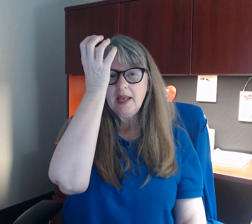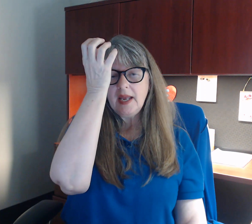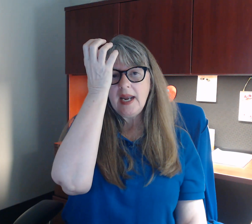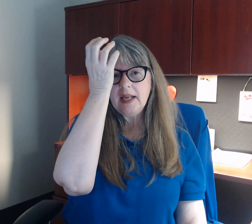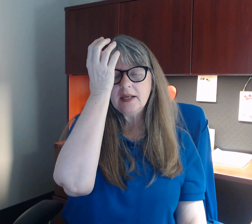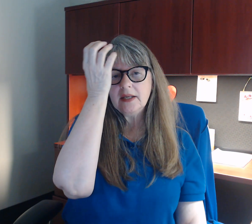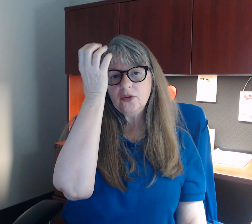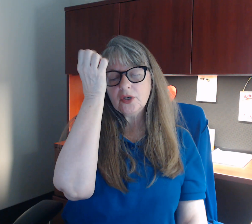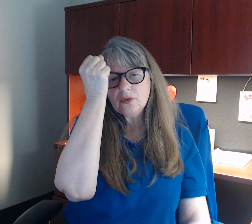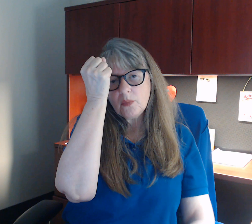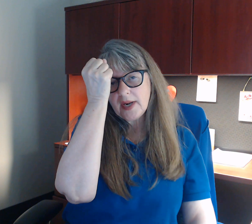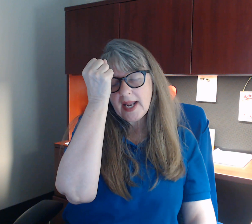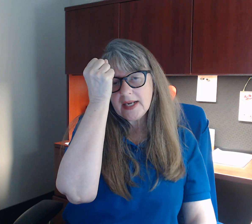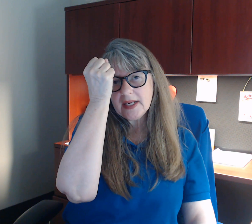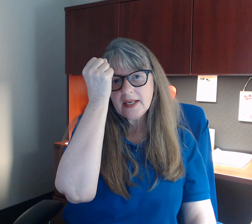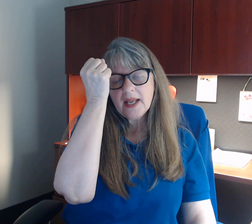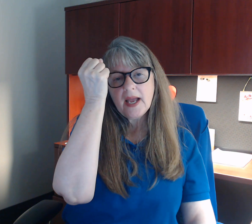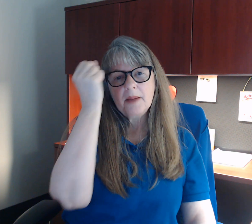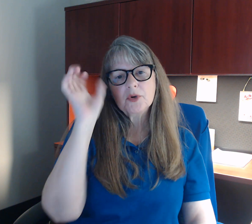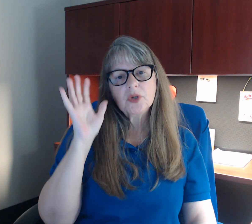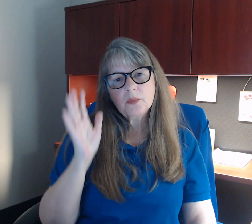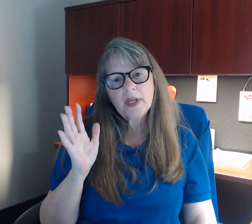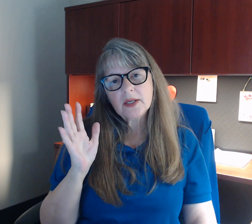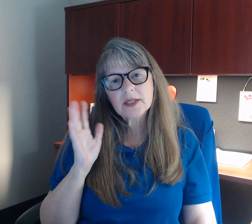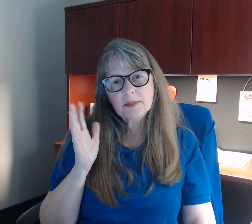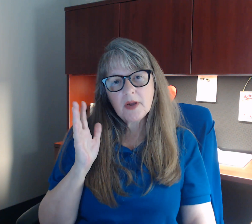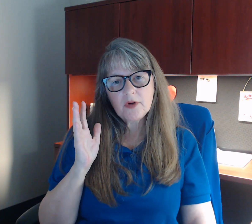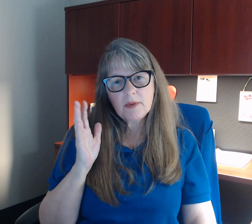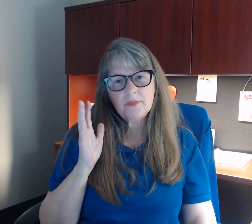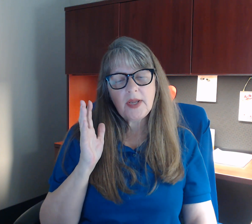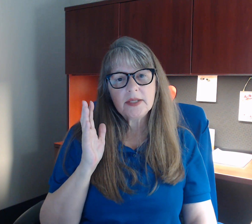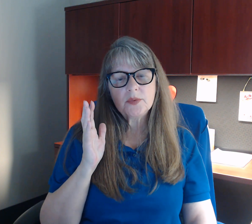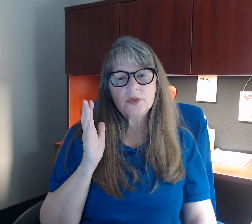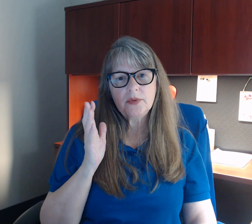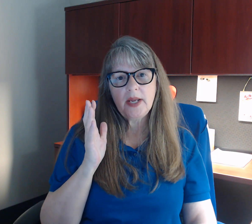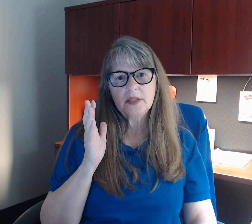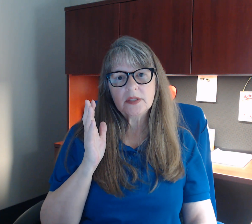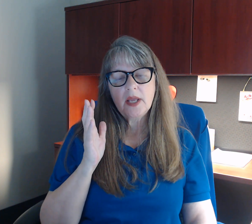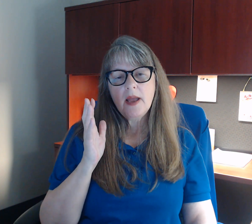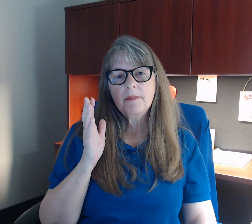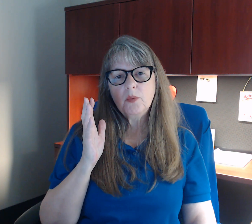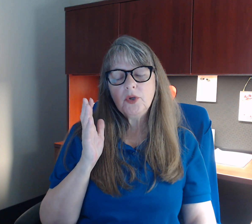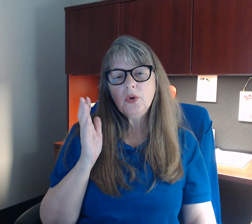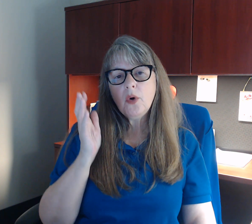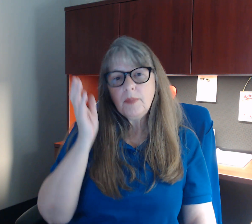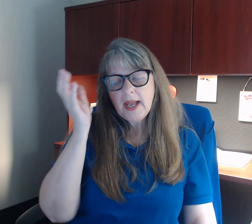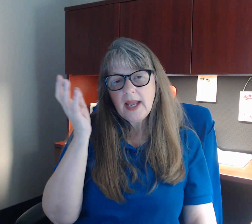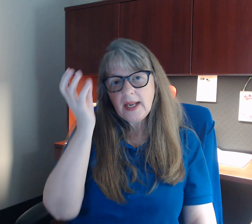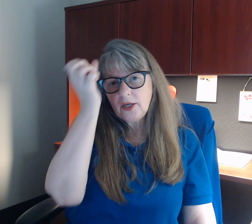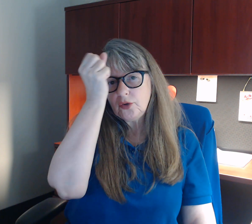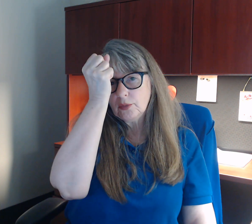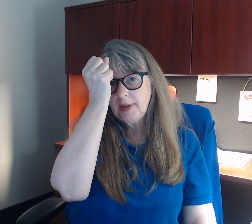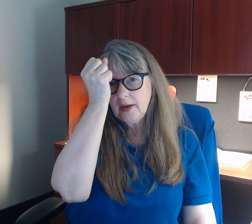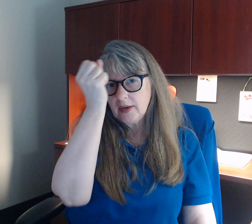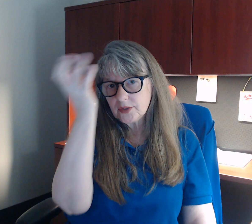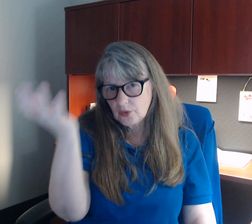And you can do it one-handed. I'm going to show it one-handed because I'm covering my face with two hands. But when you obey your parents or